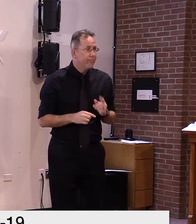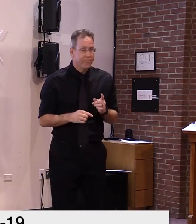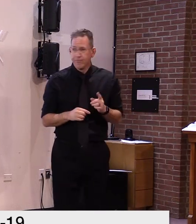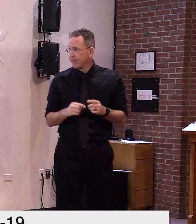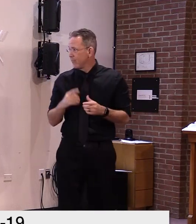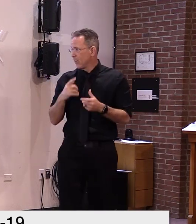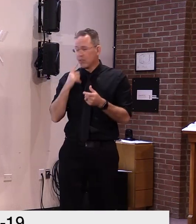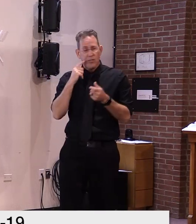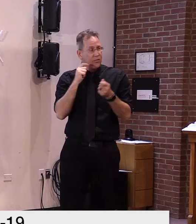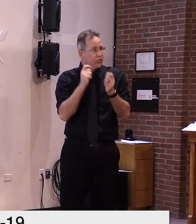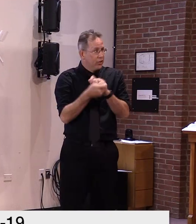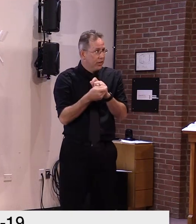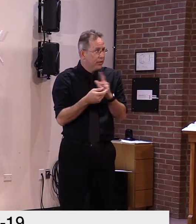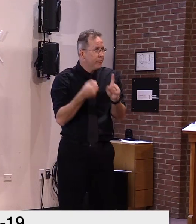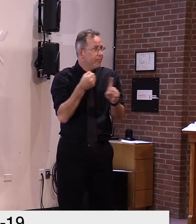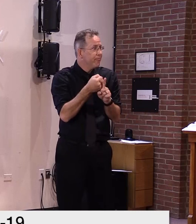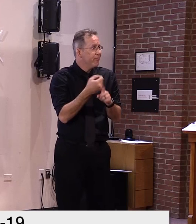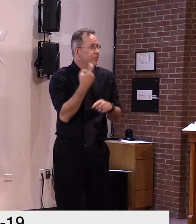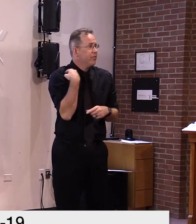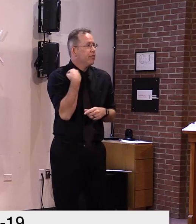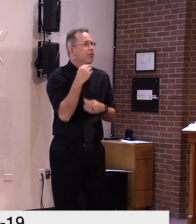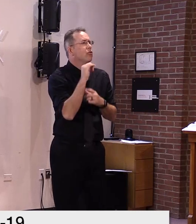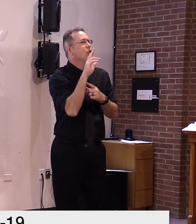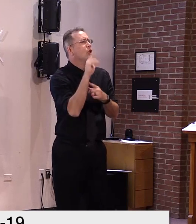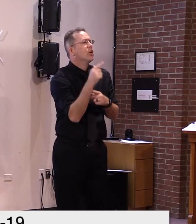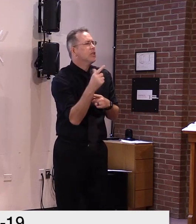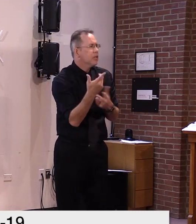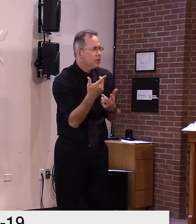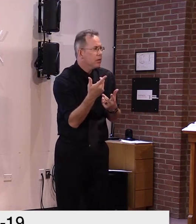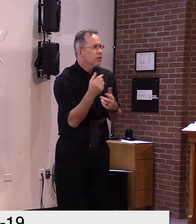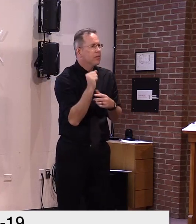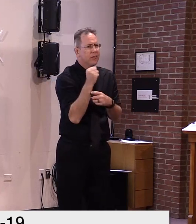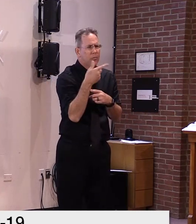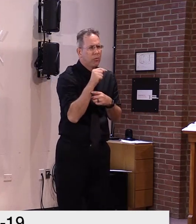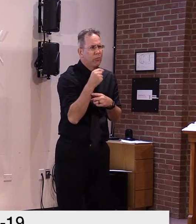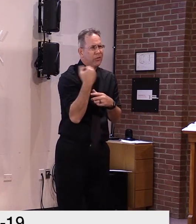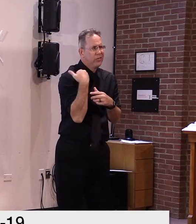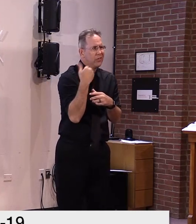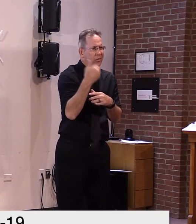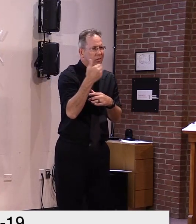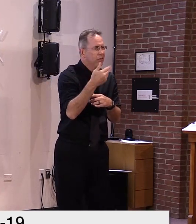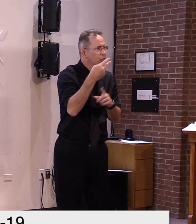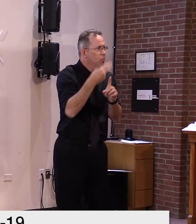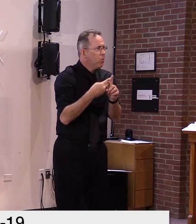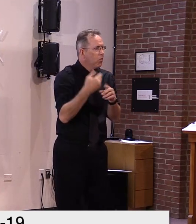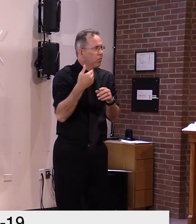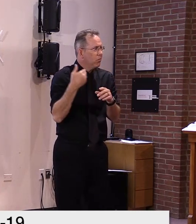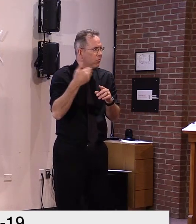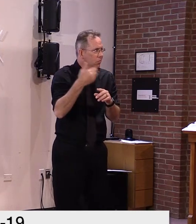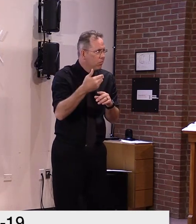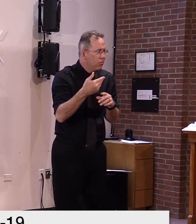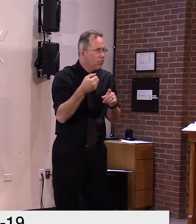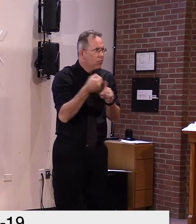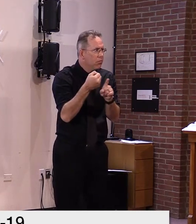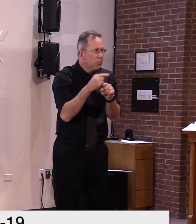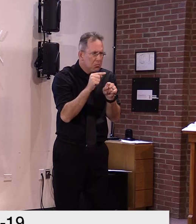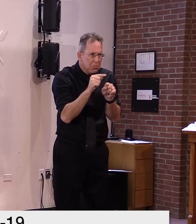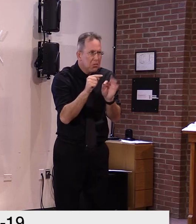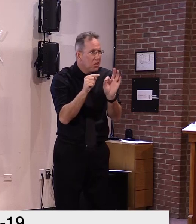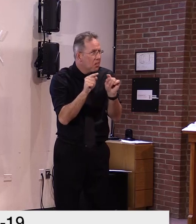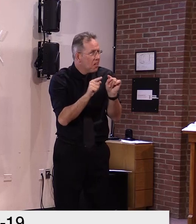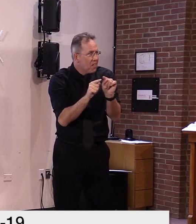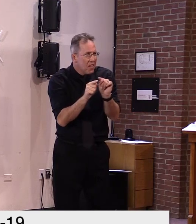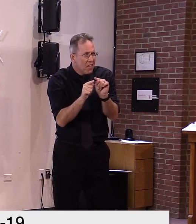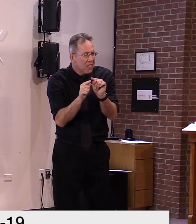differently in August, in September, and into October. All of the states other than Vermont have seen dramatic increases in